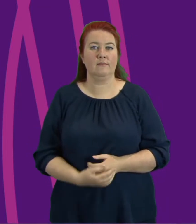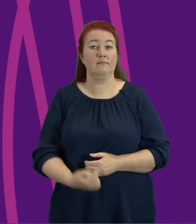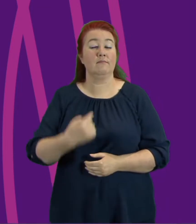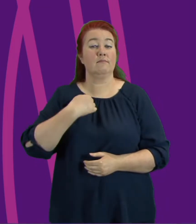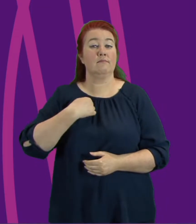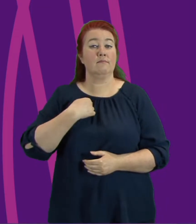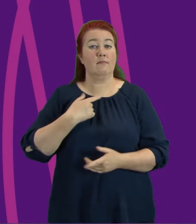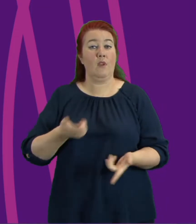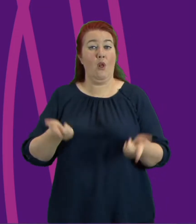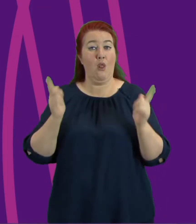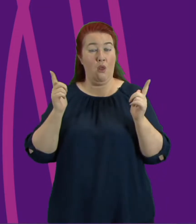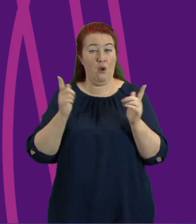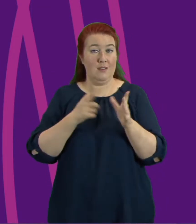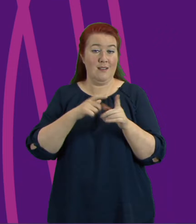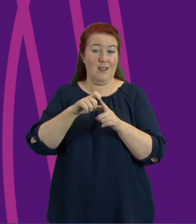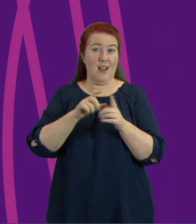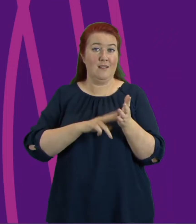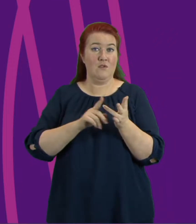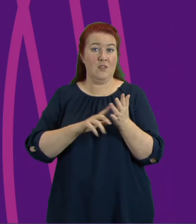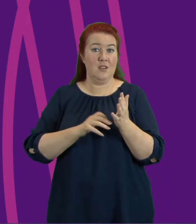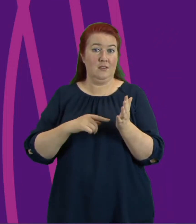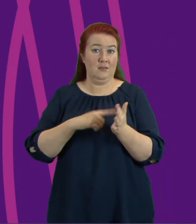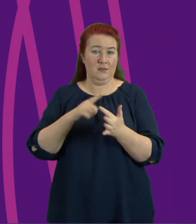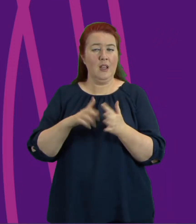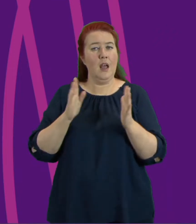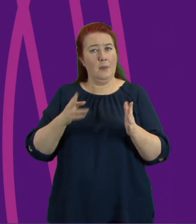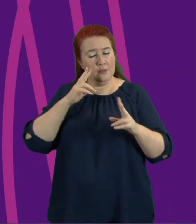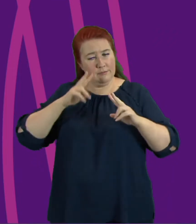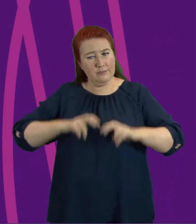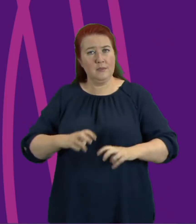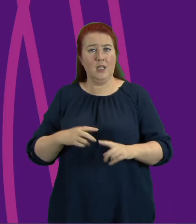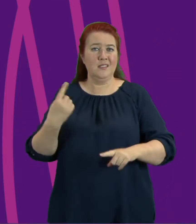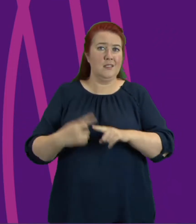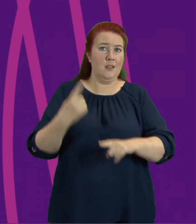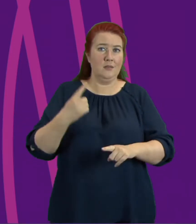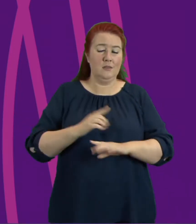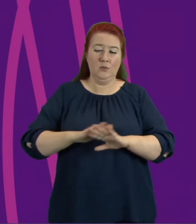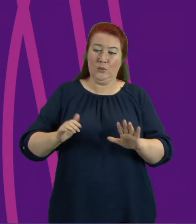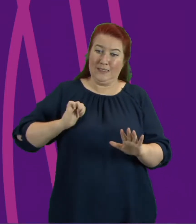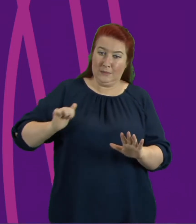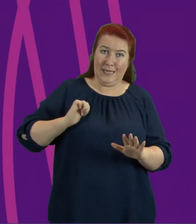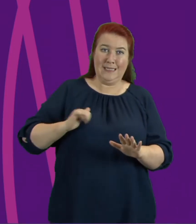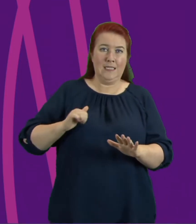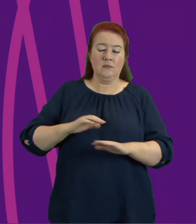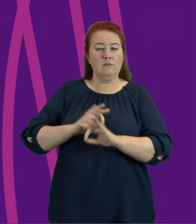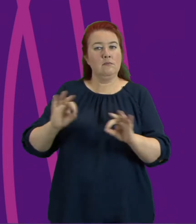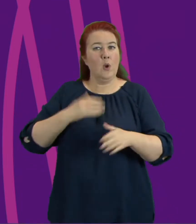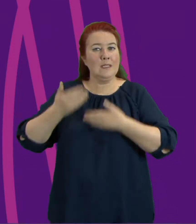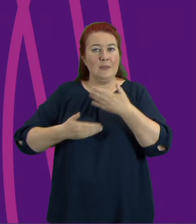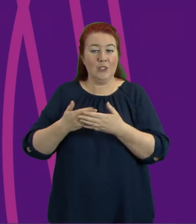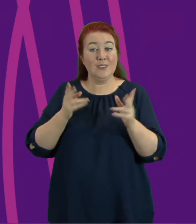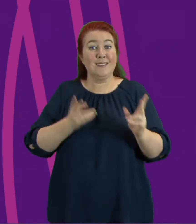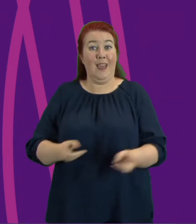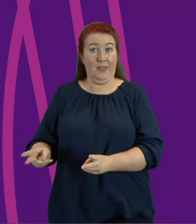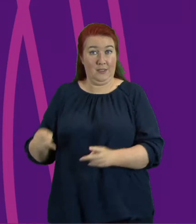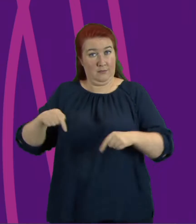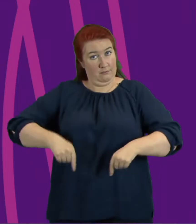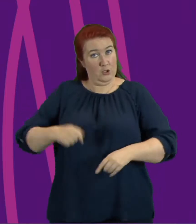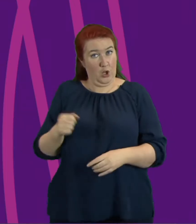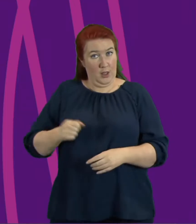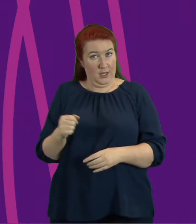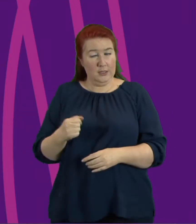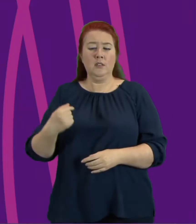constitutionally responsible for the investigation of sudden, unexpected and unexplained deaths in Scotland. Whilst that is a function which I